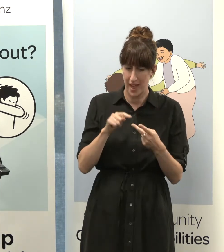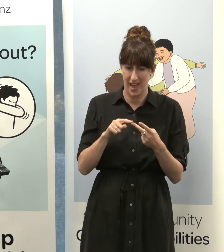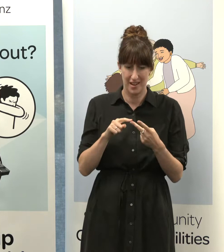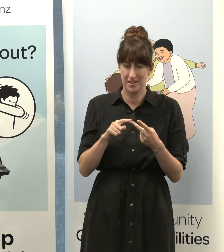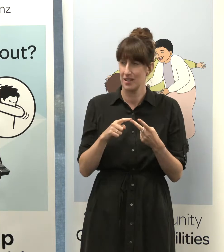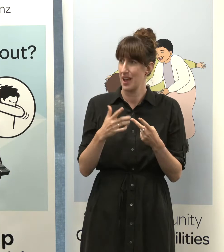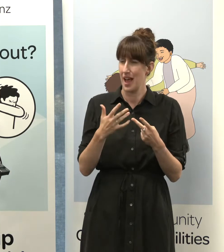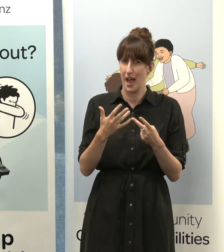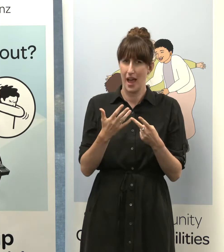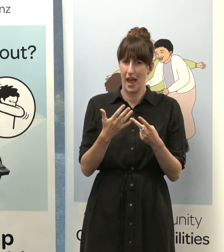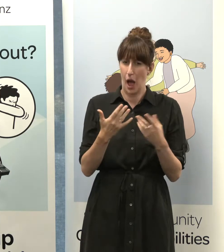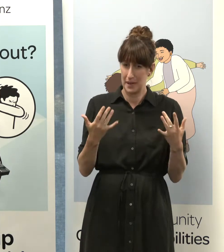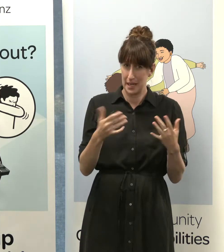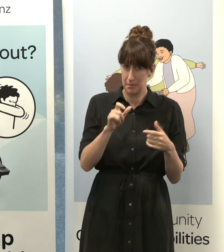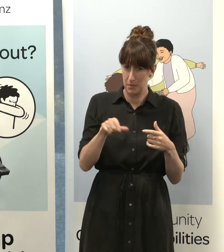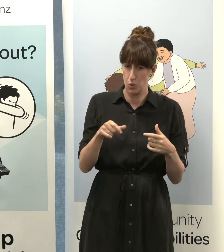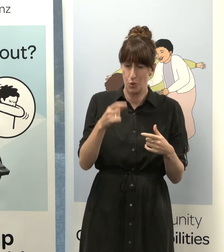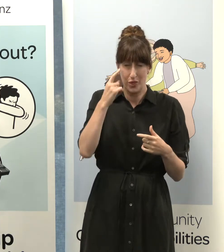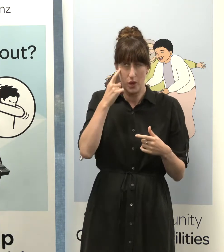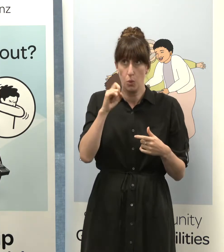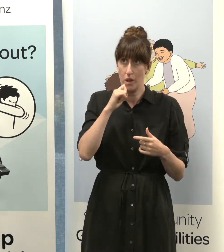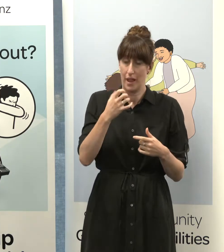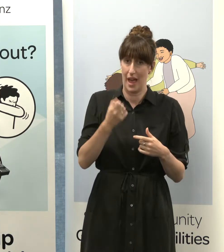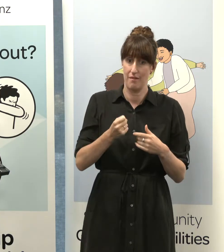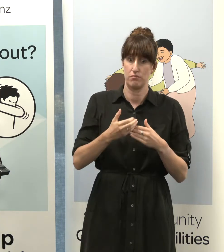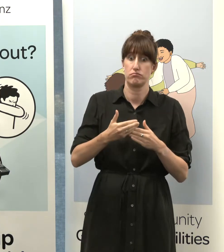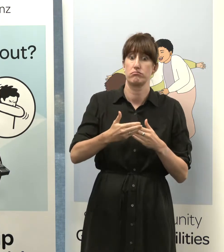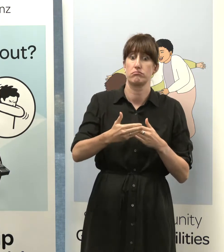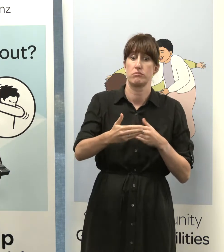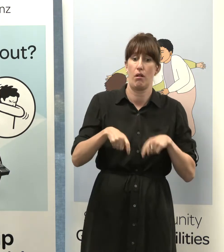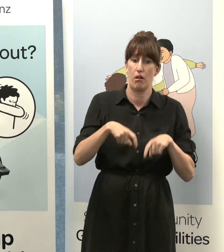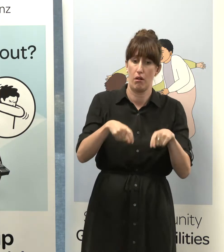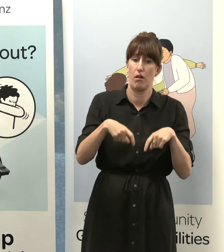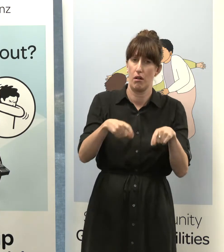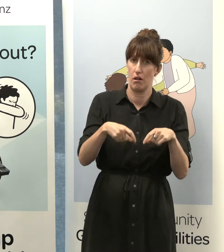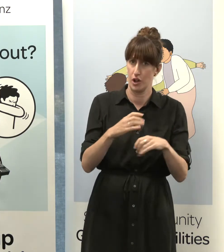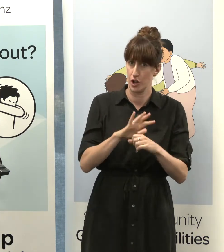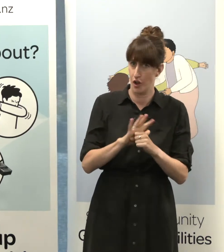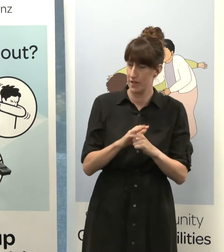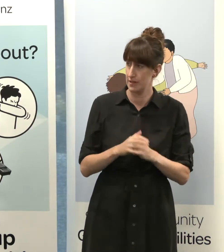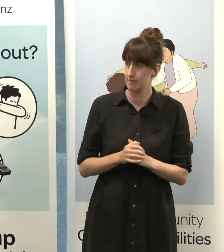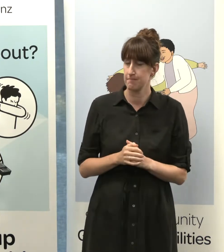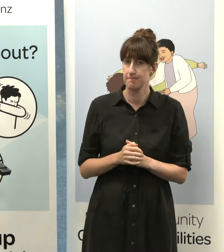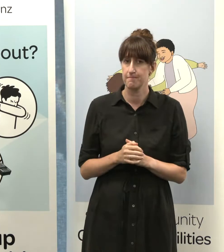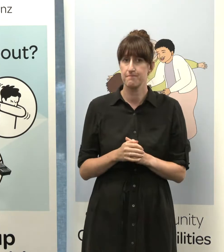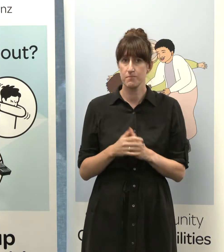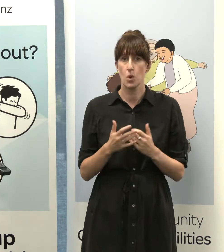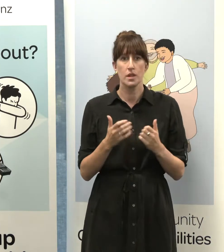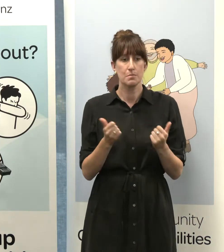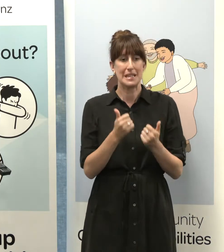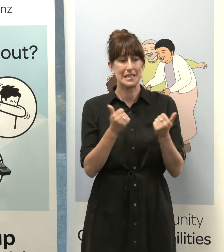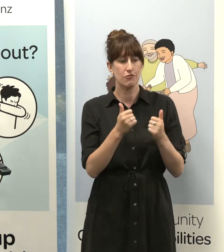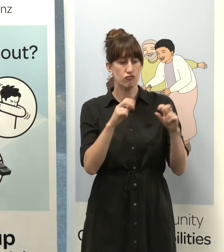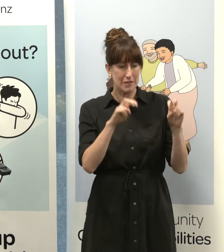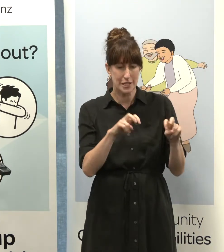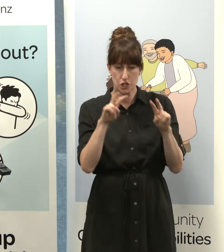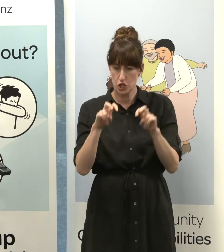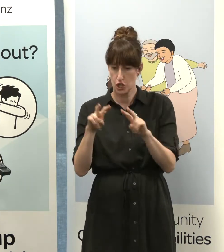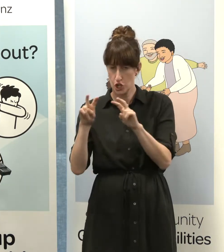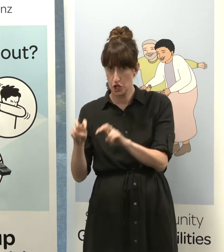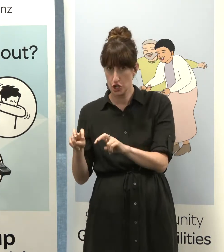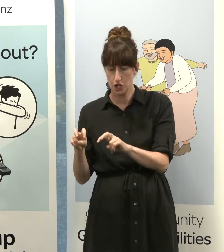long COVID. I should say that most of the ones that have been published are the